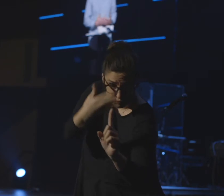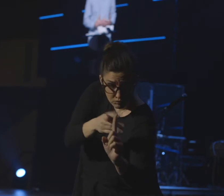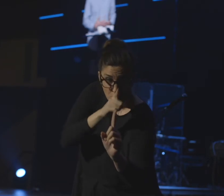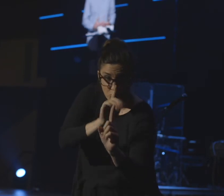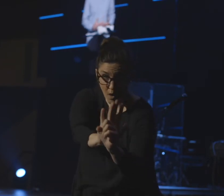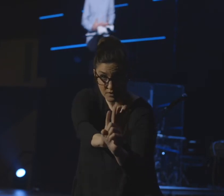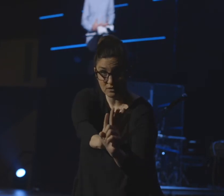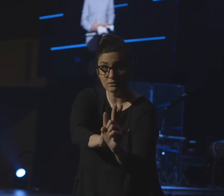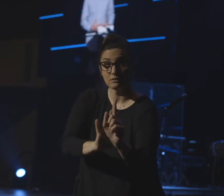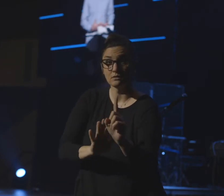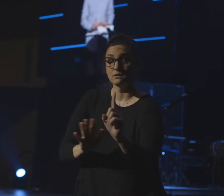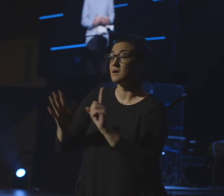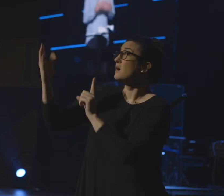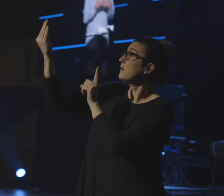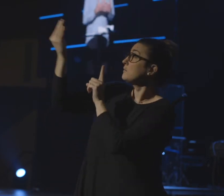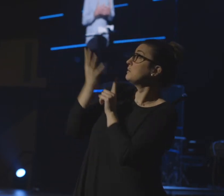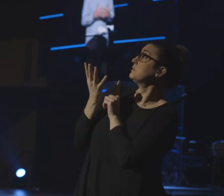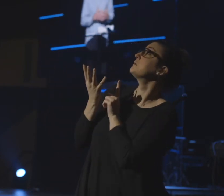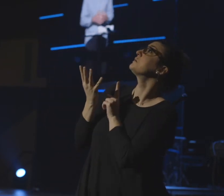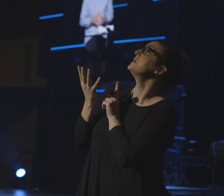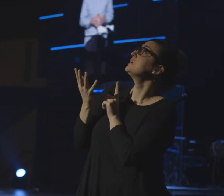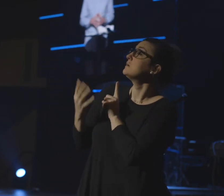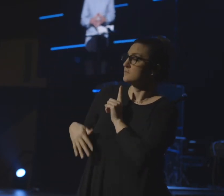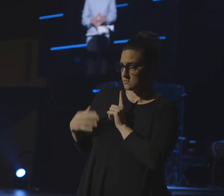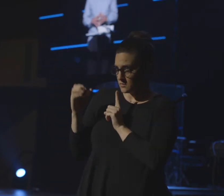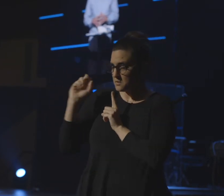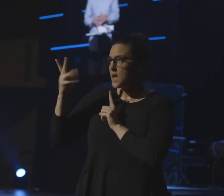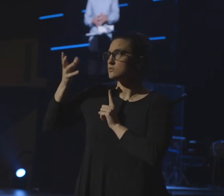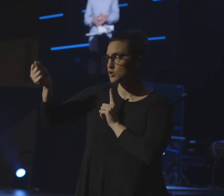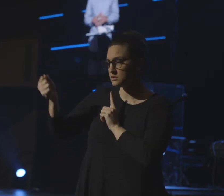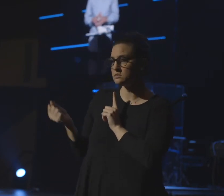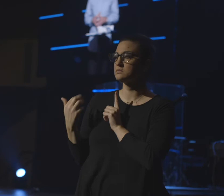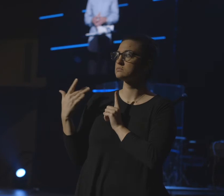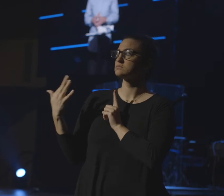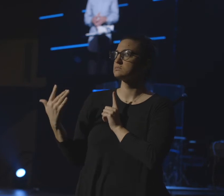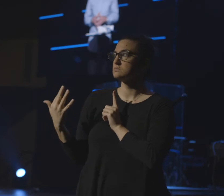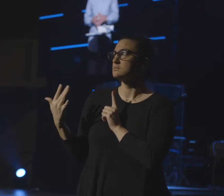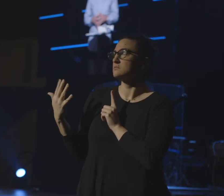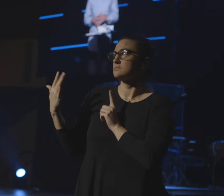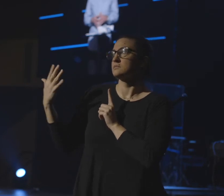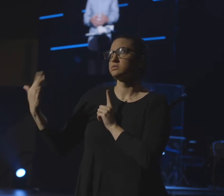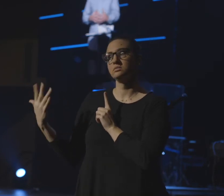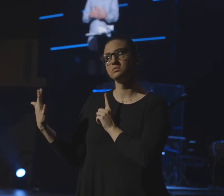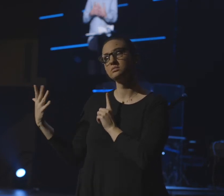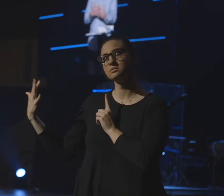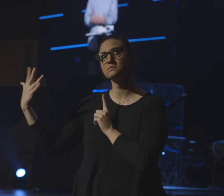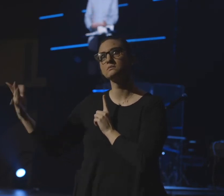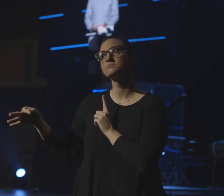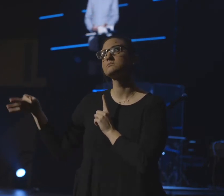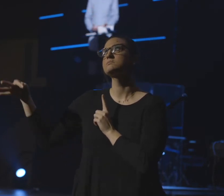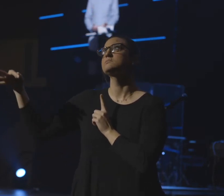the promise simply increased the anguish as the promise was delayed. The